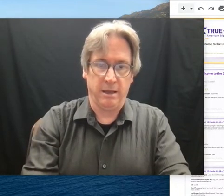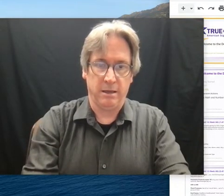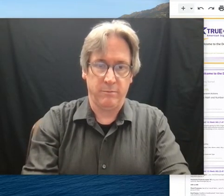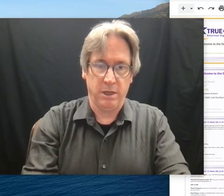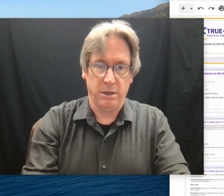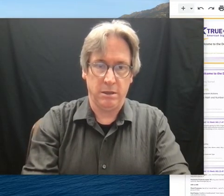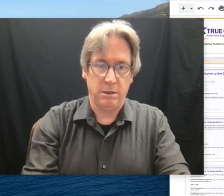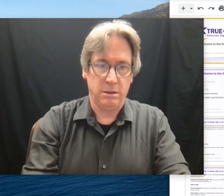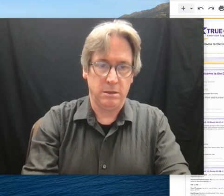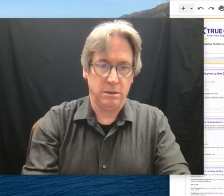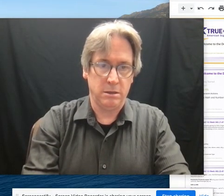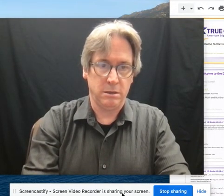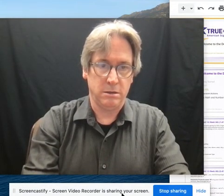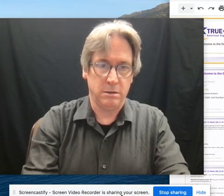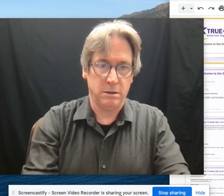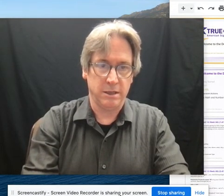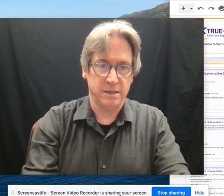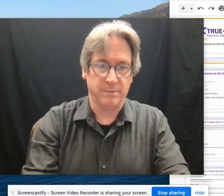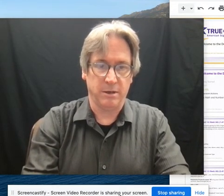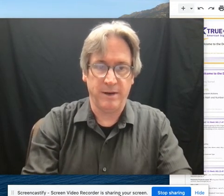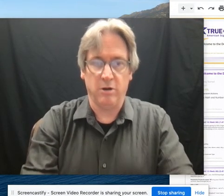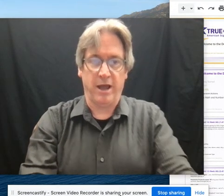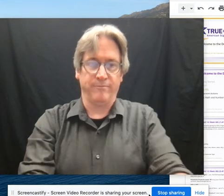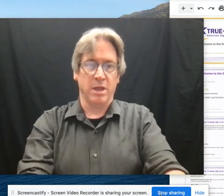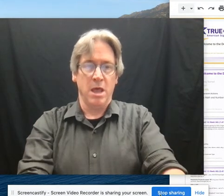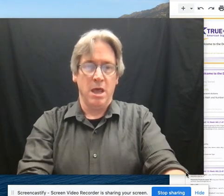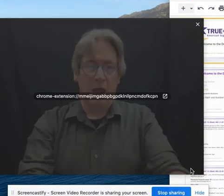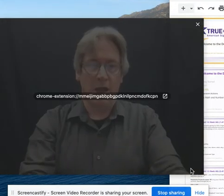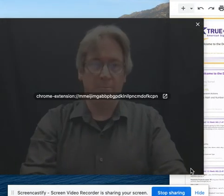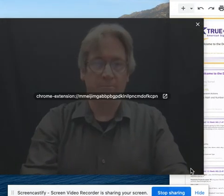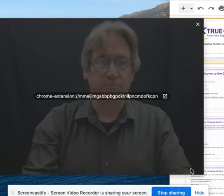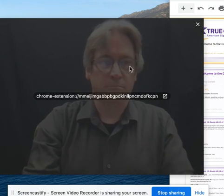Okay, let me clean this up a little bit. Okay.